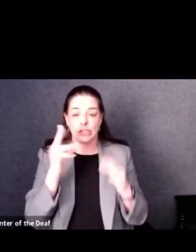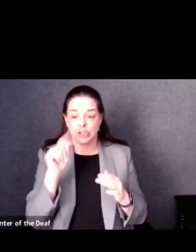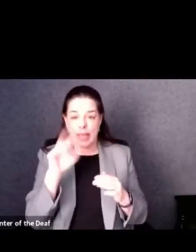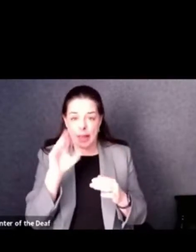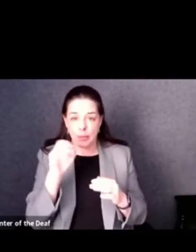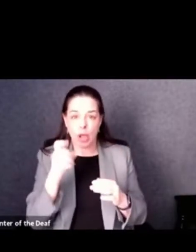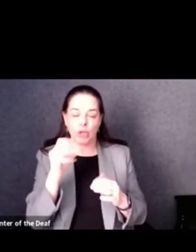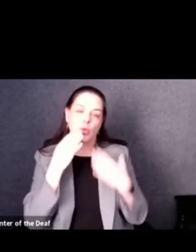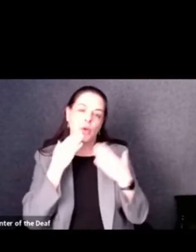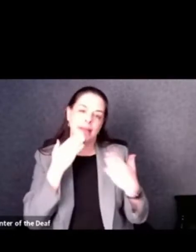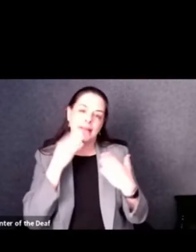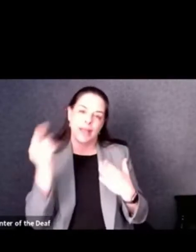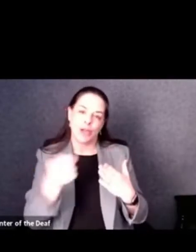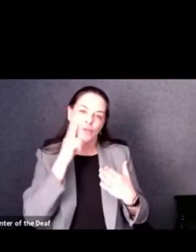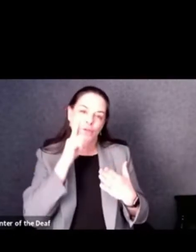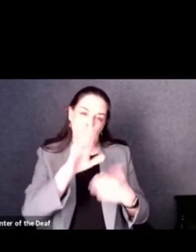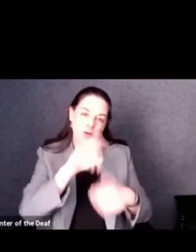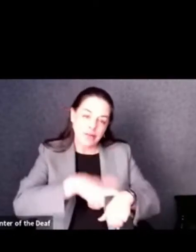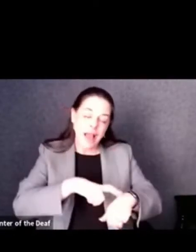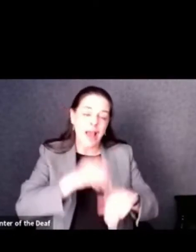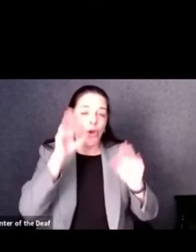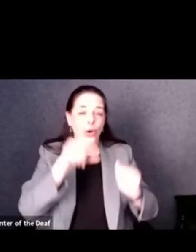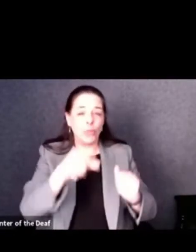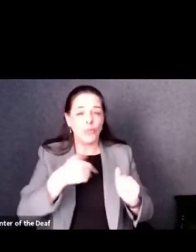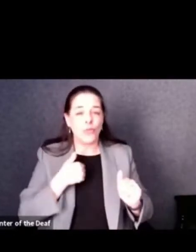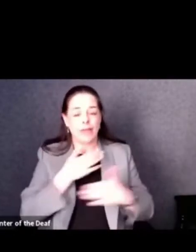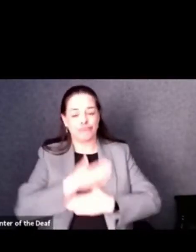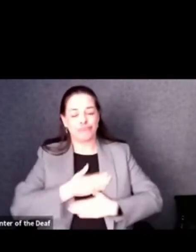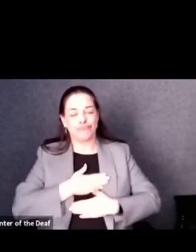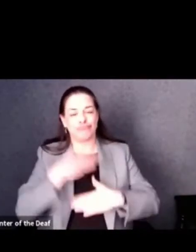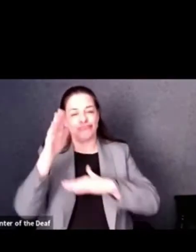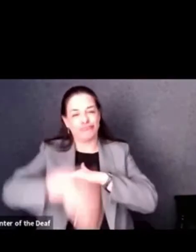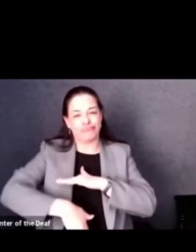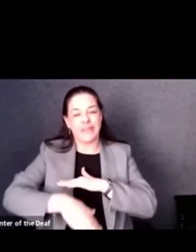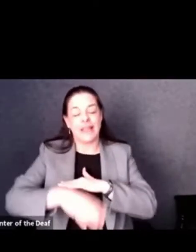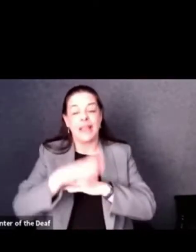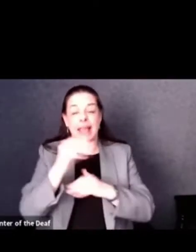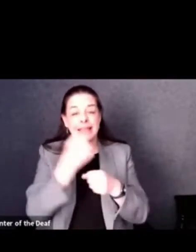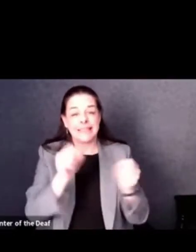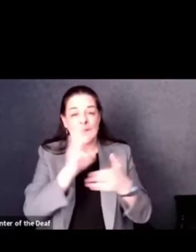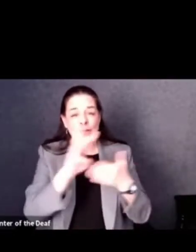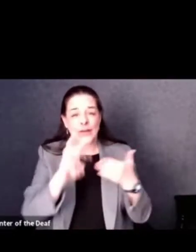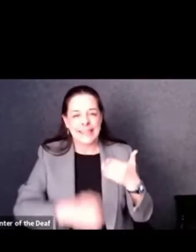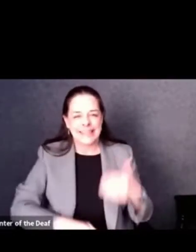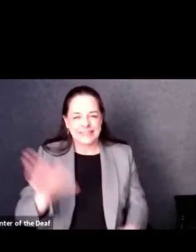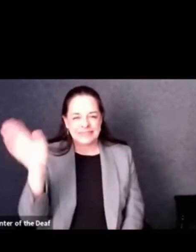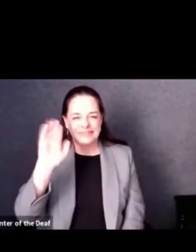feature, so thank you all for your time, and we hope you have a good and safe rest of your day and a good, safe weekend.